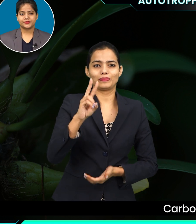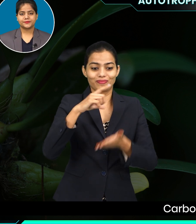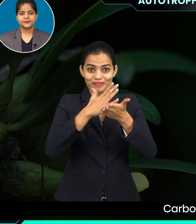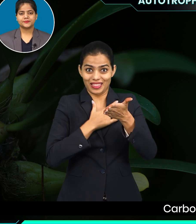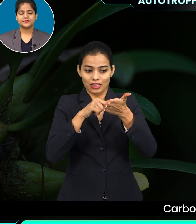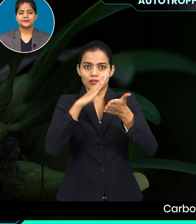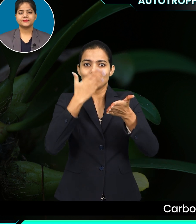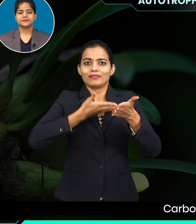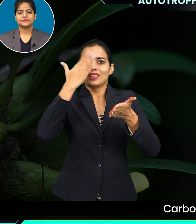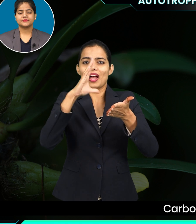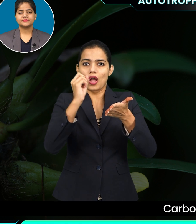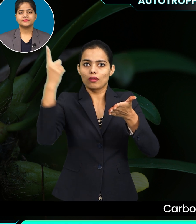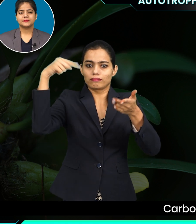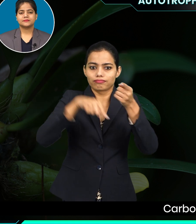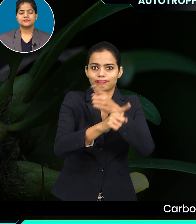carbohydrate,